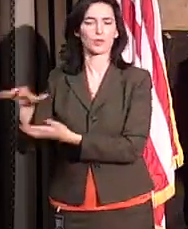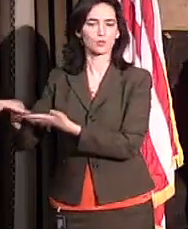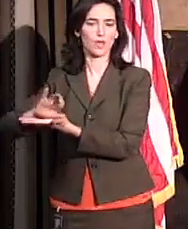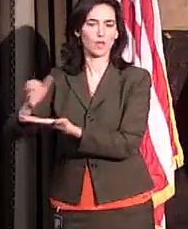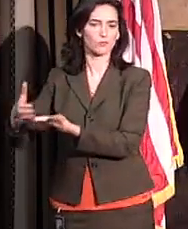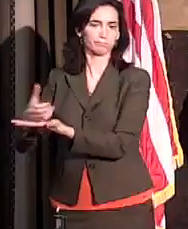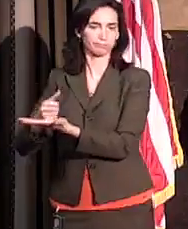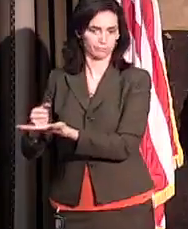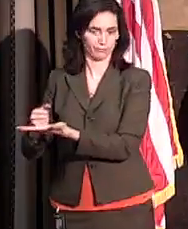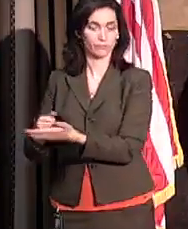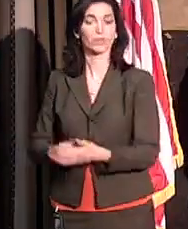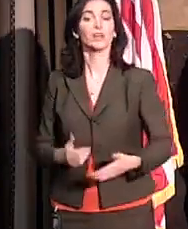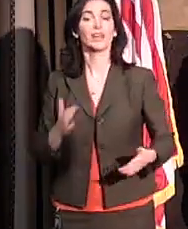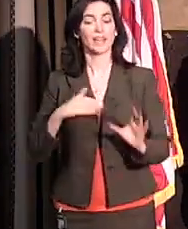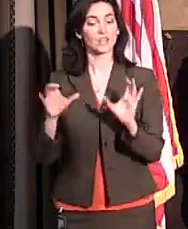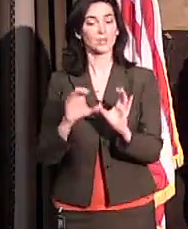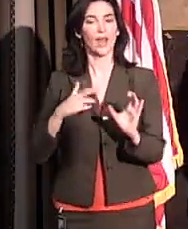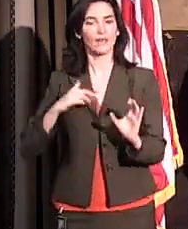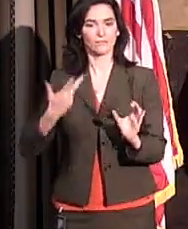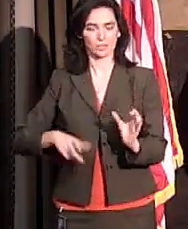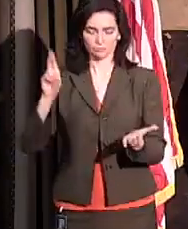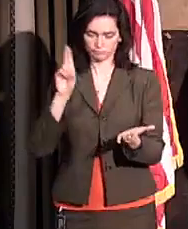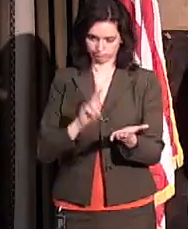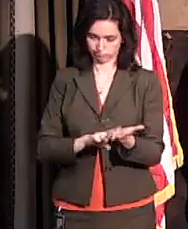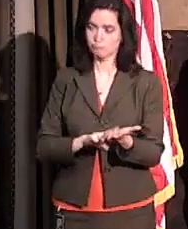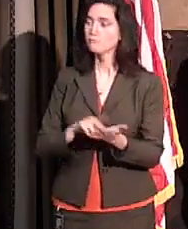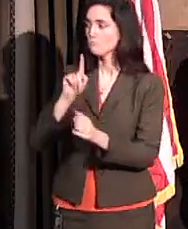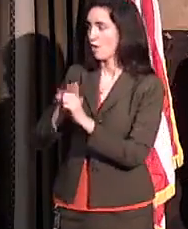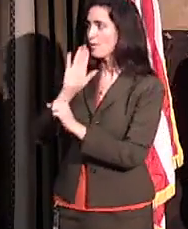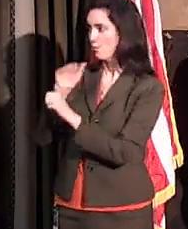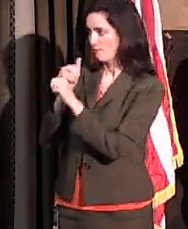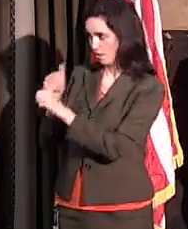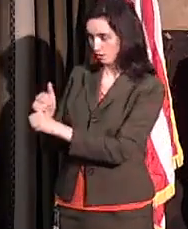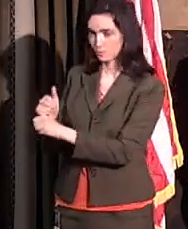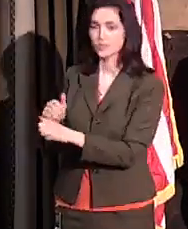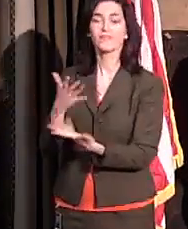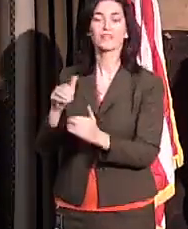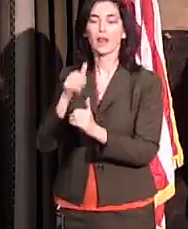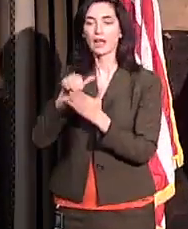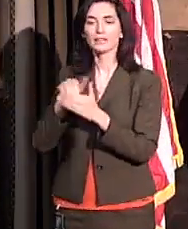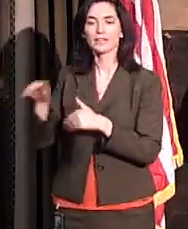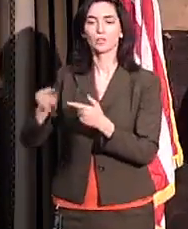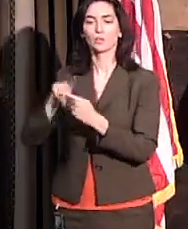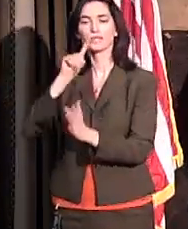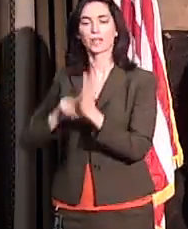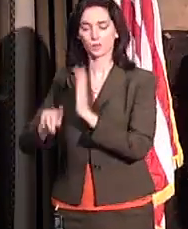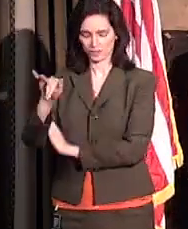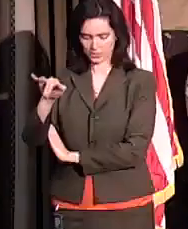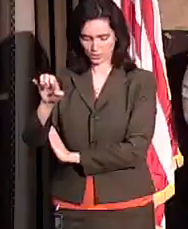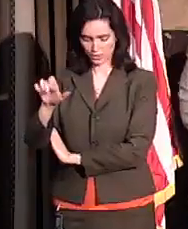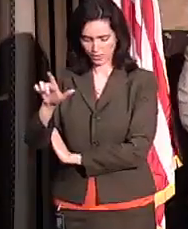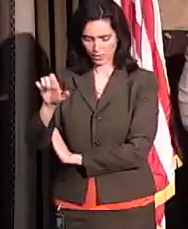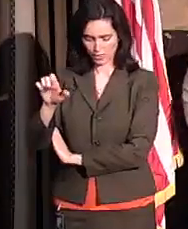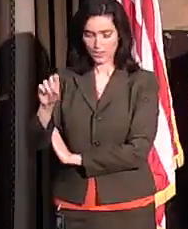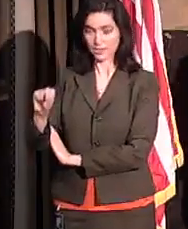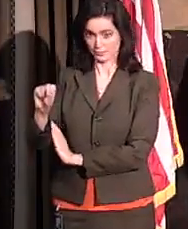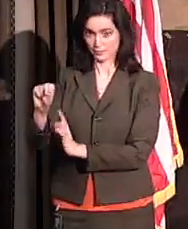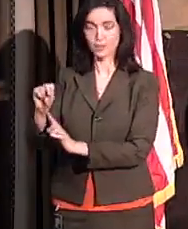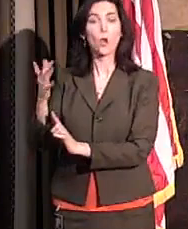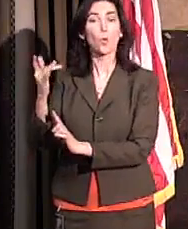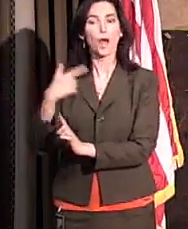signed that certification. We've sent that letter to Secretary Yellen because I want to make sure that as soon as